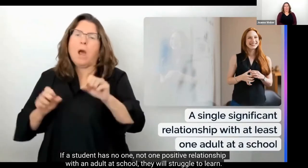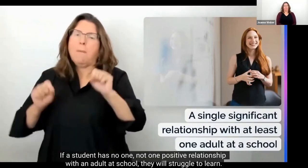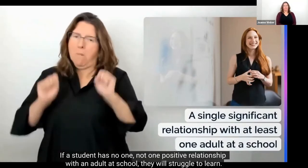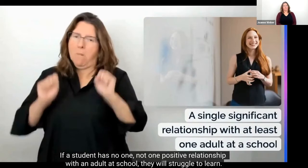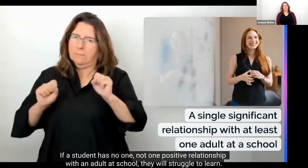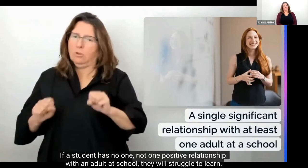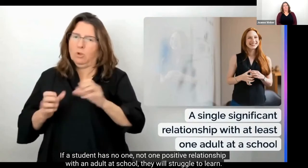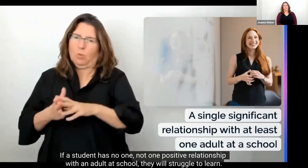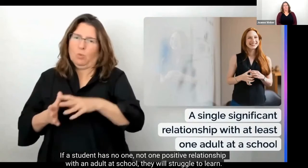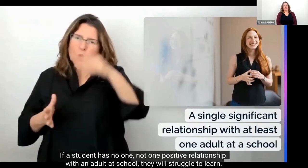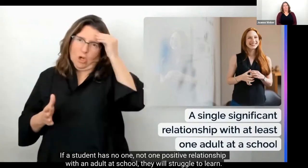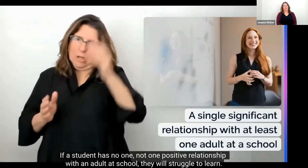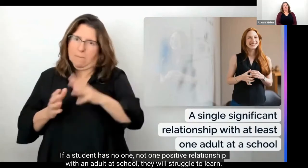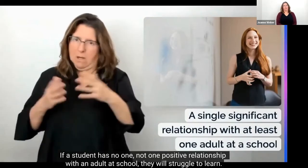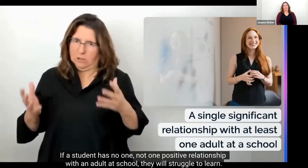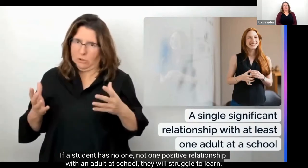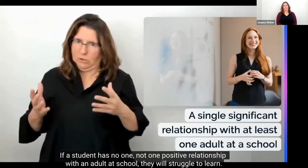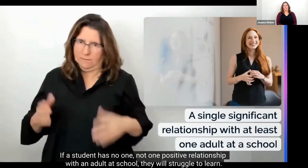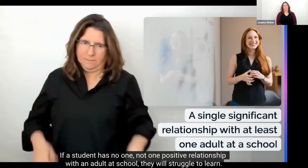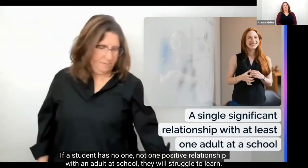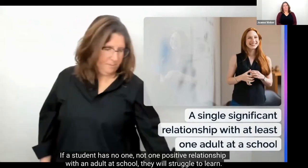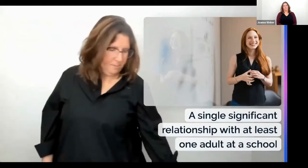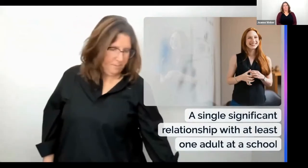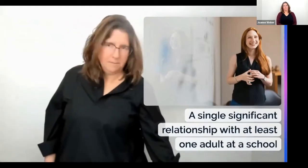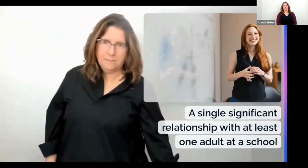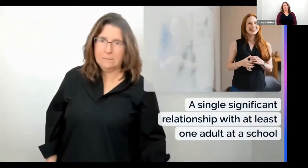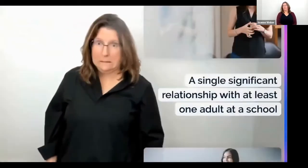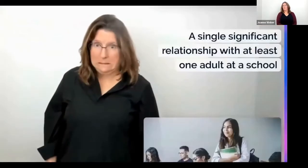they will struggle to learn.